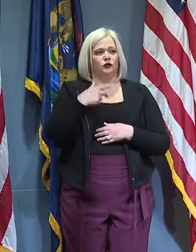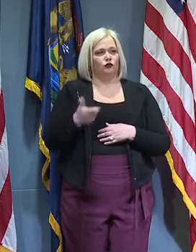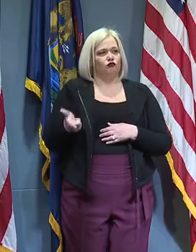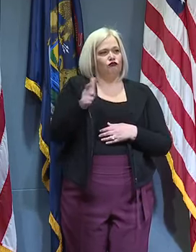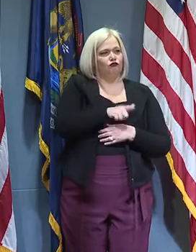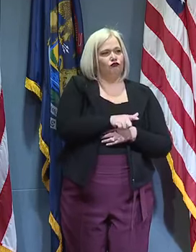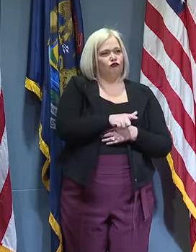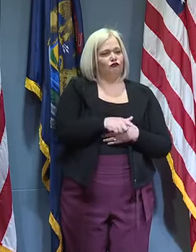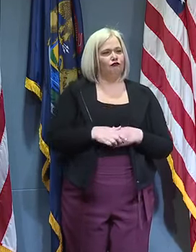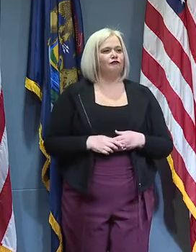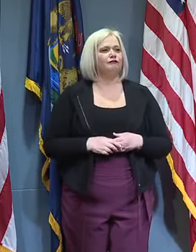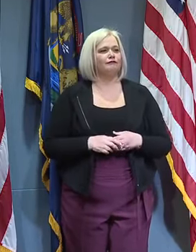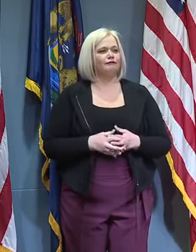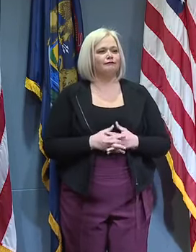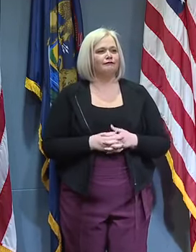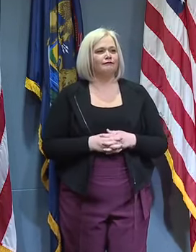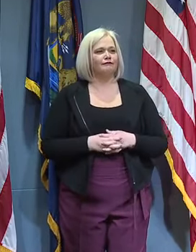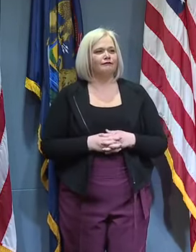Let's see.